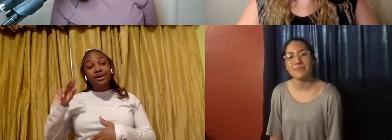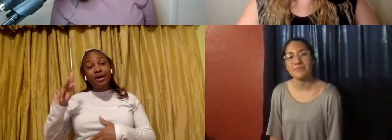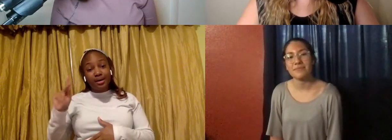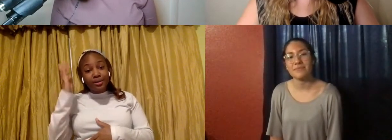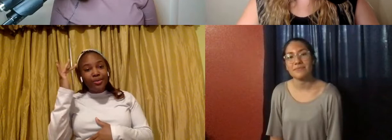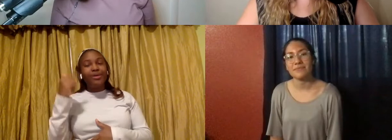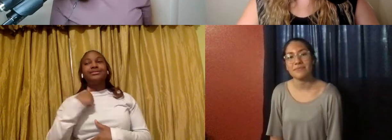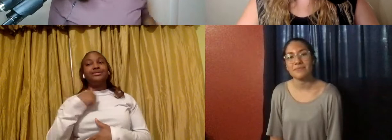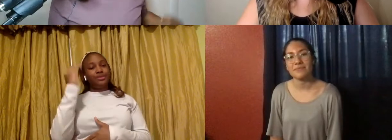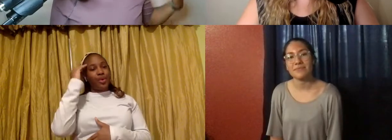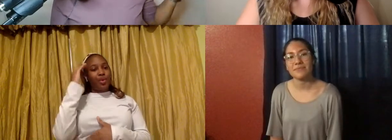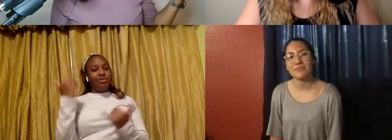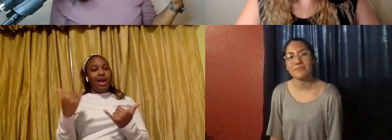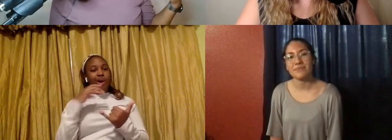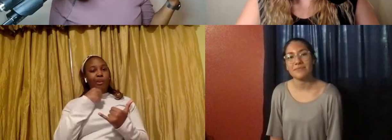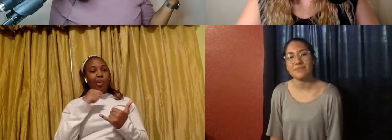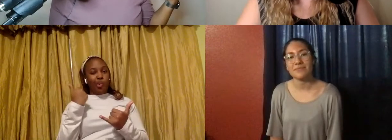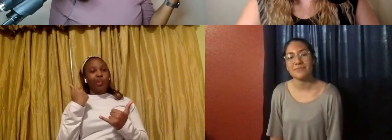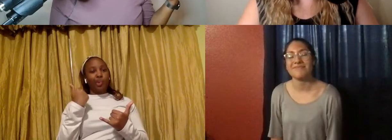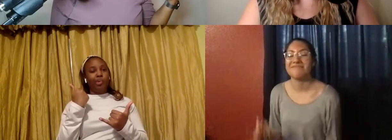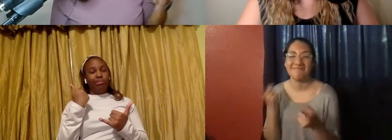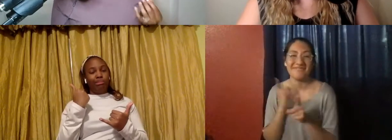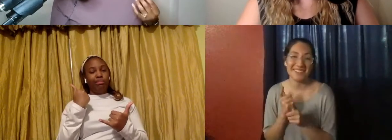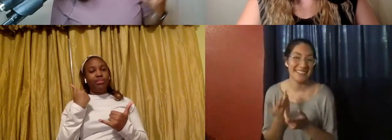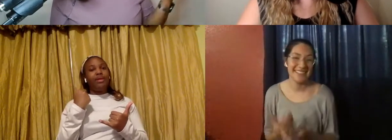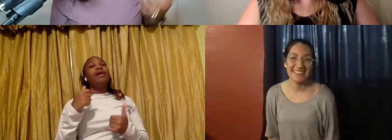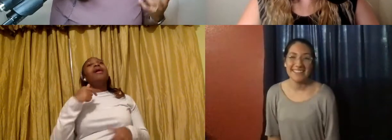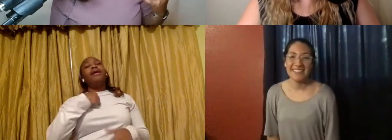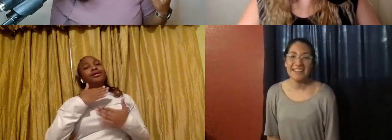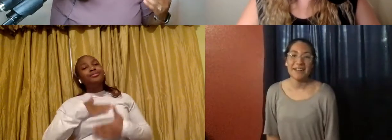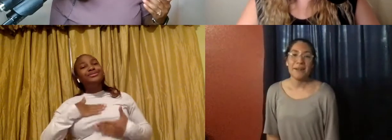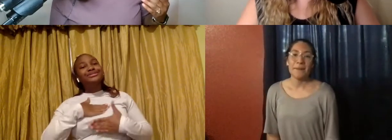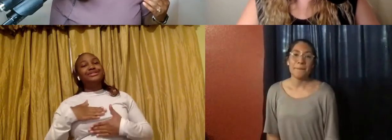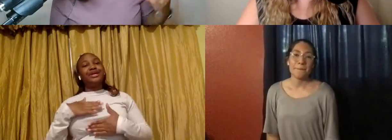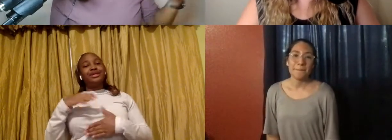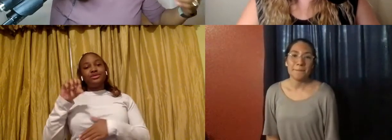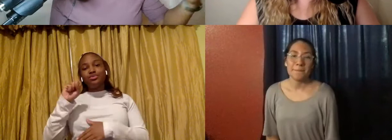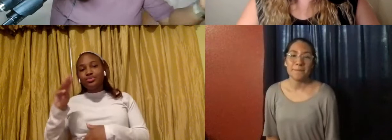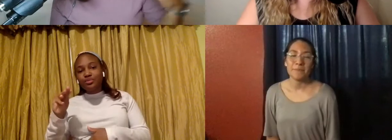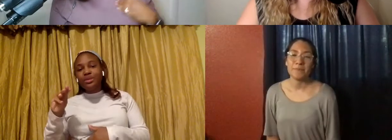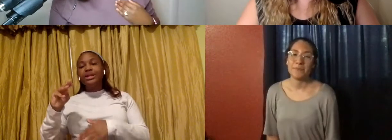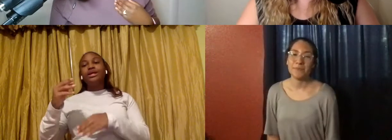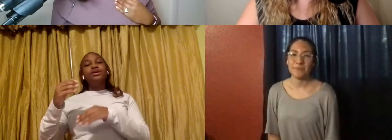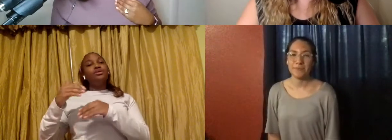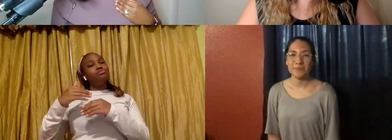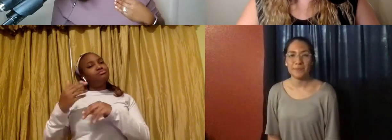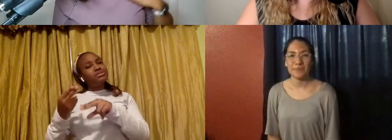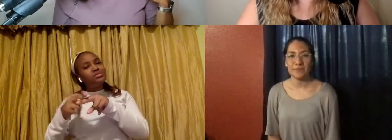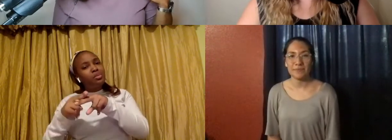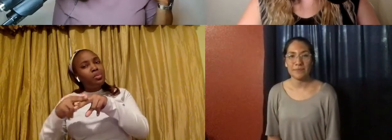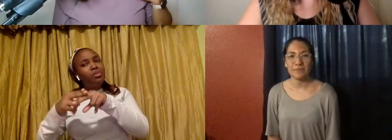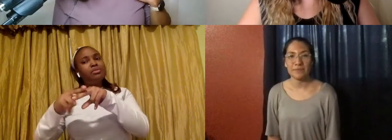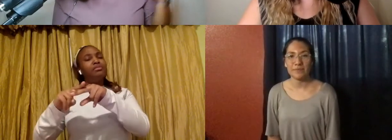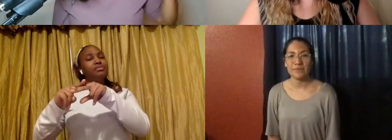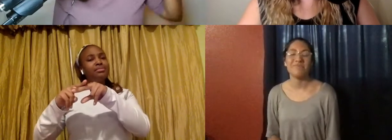getting old. Like I appreciate that I appreciate that social media is improving past me. You know what I mean? Like,